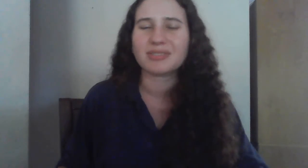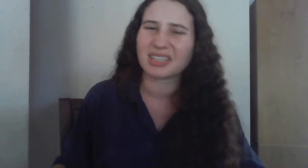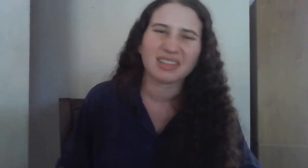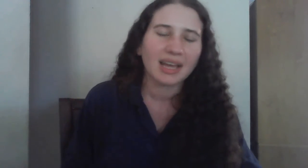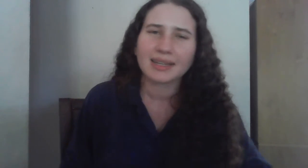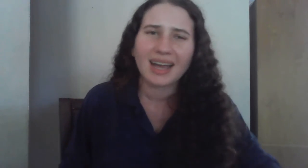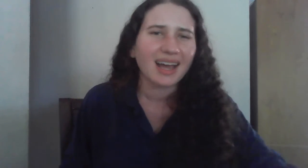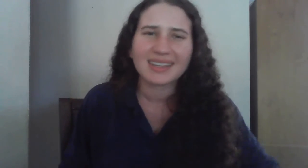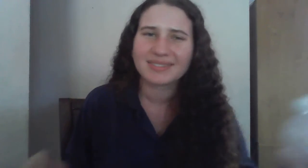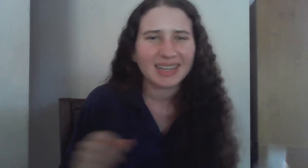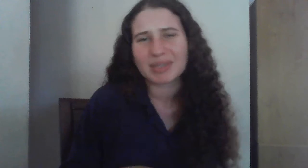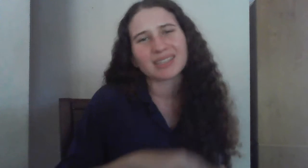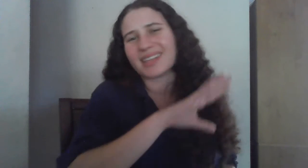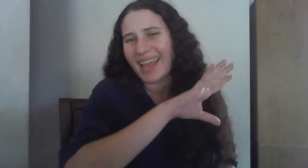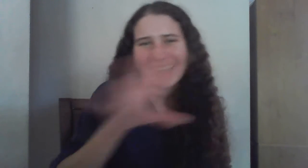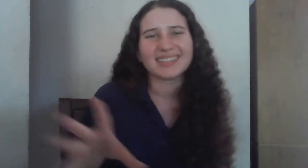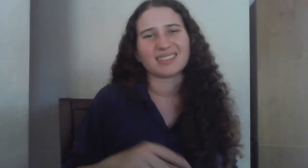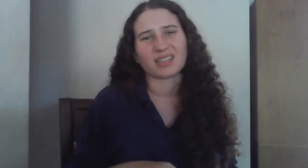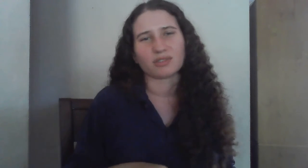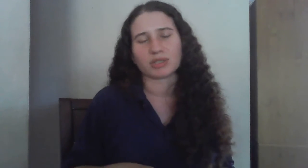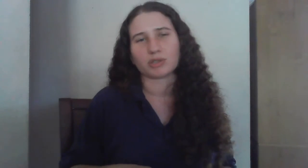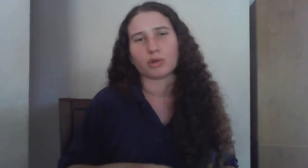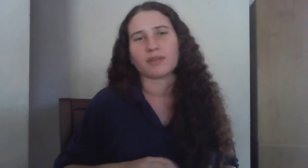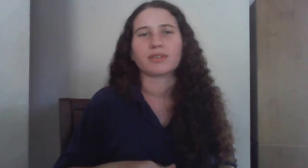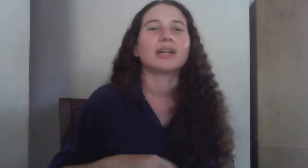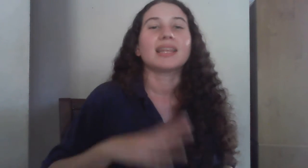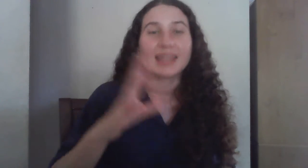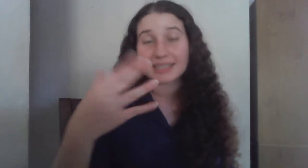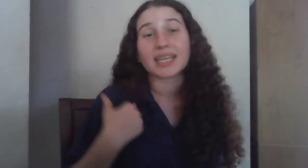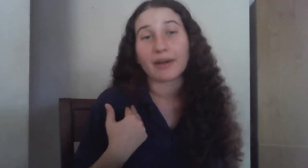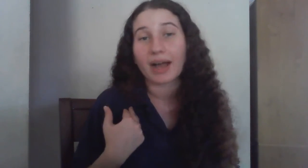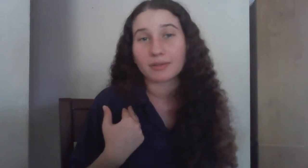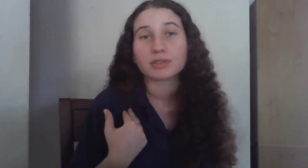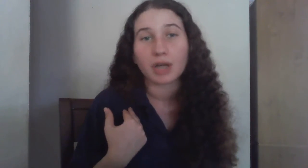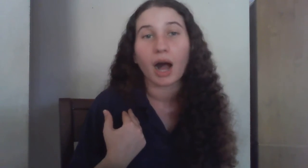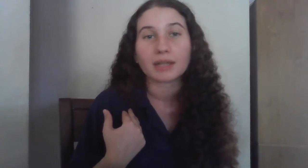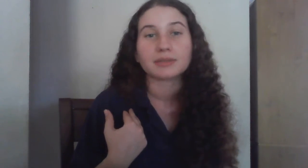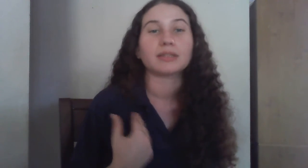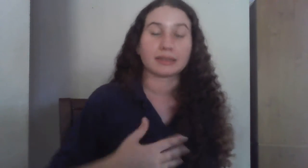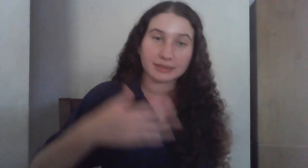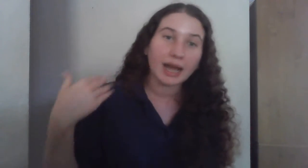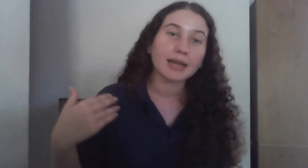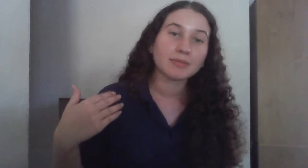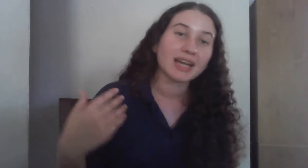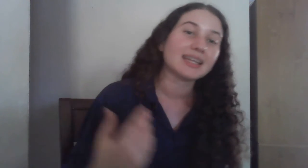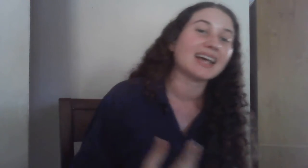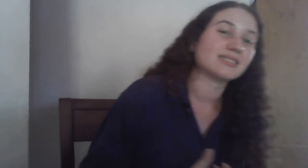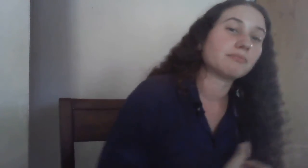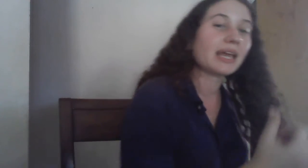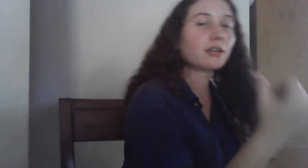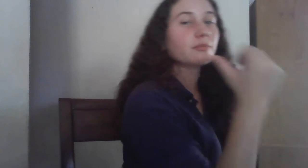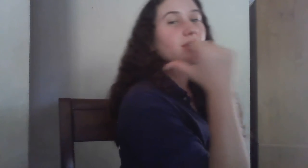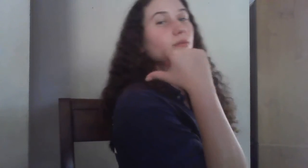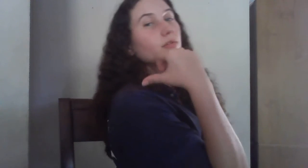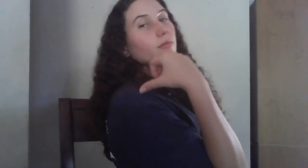that if that makes any sense whatsoever, that's how I was taught, that the timeline has impaled me through the